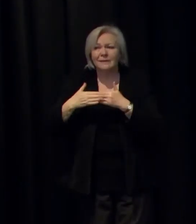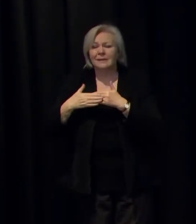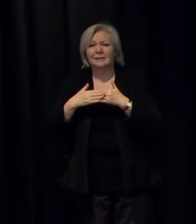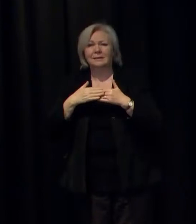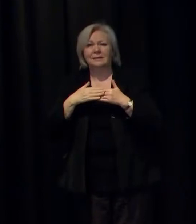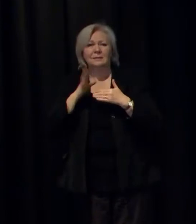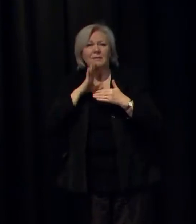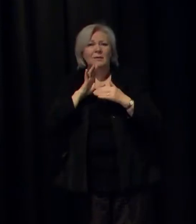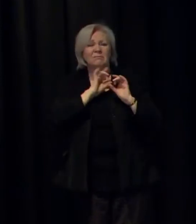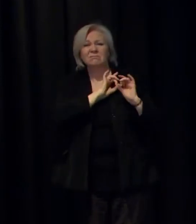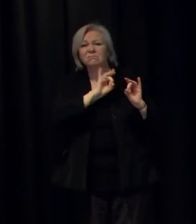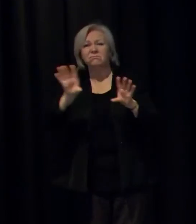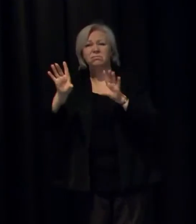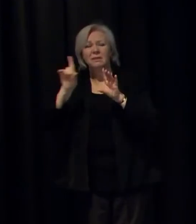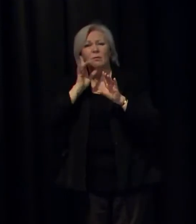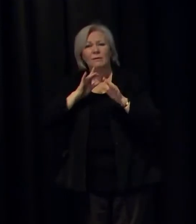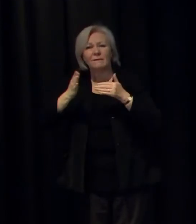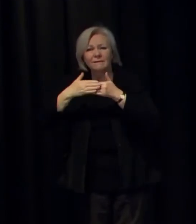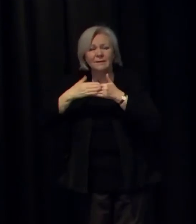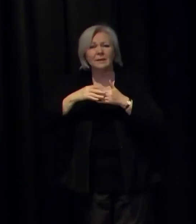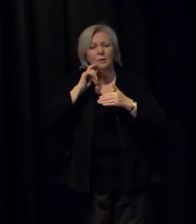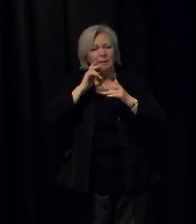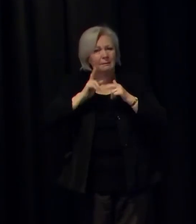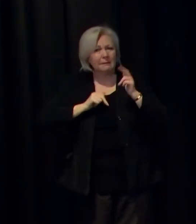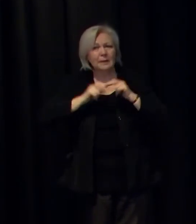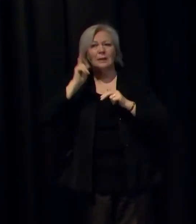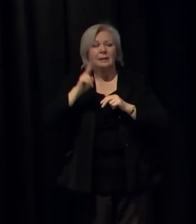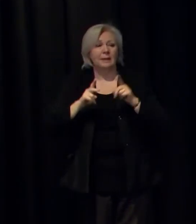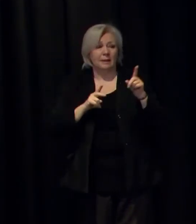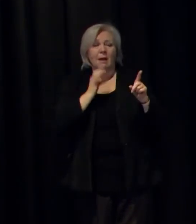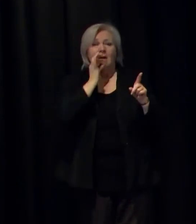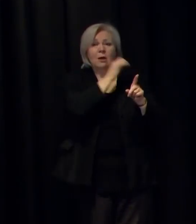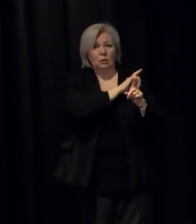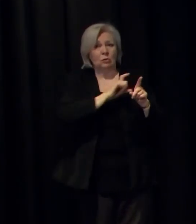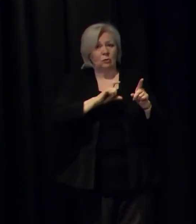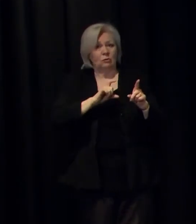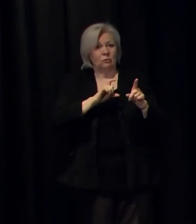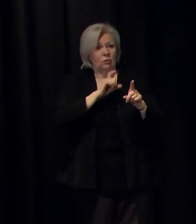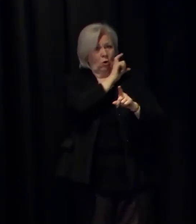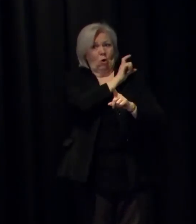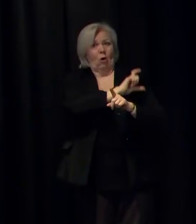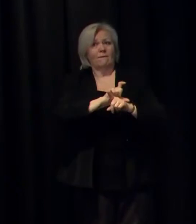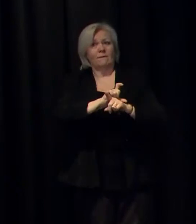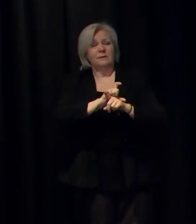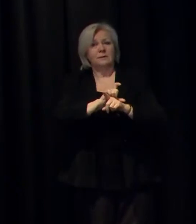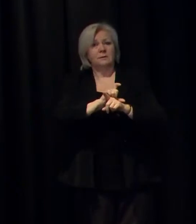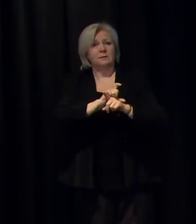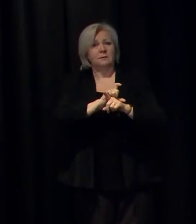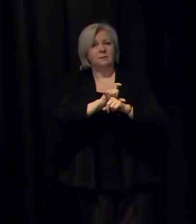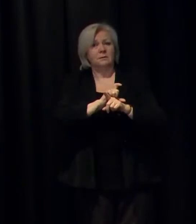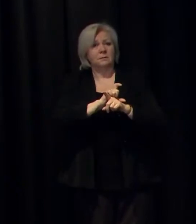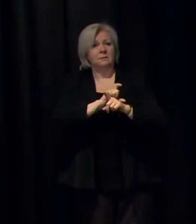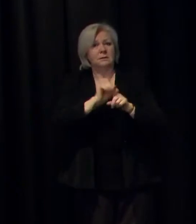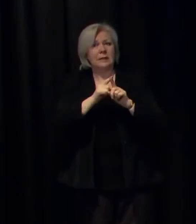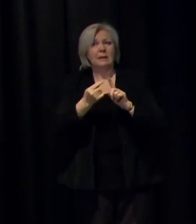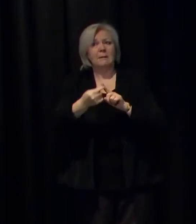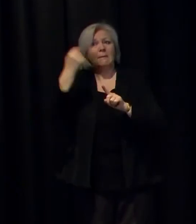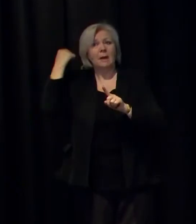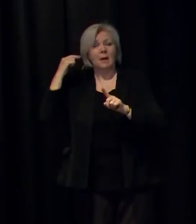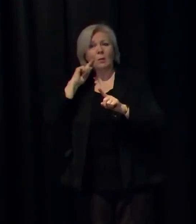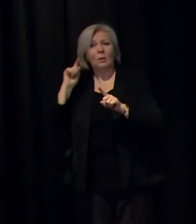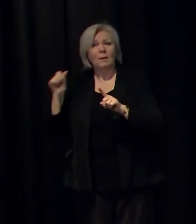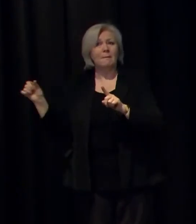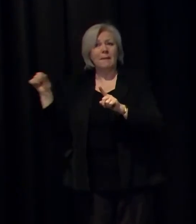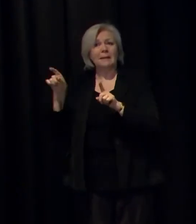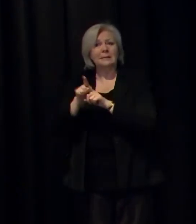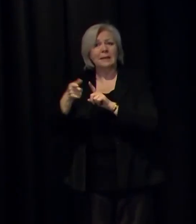to rebuild, and we will absolutely do that. You're confident we'll be where we were pre-pandemic? I am. Well, I'll put it to you this